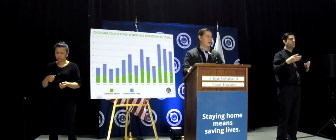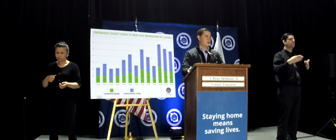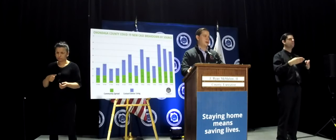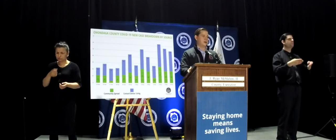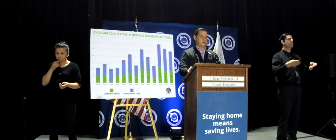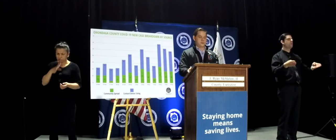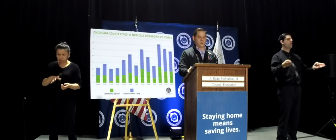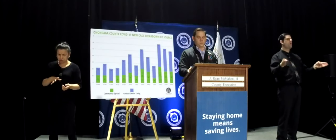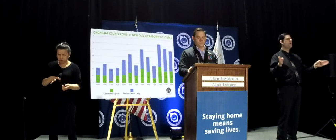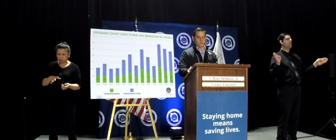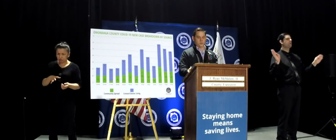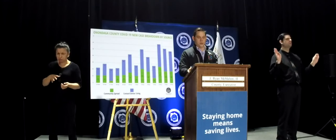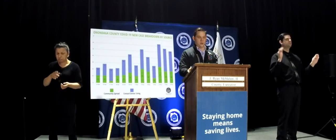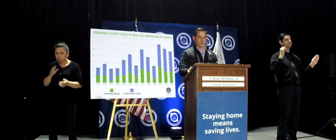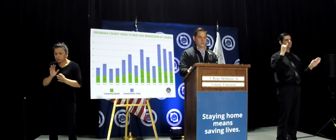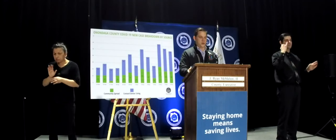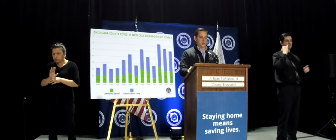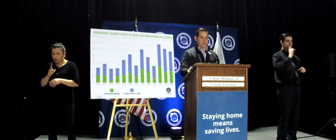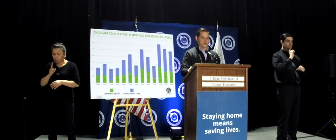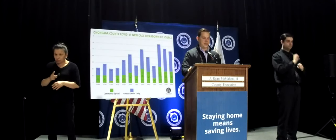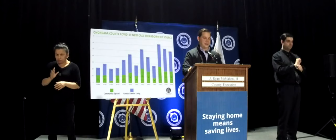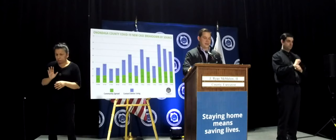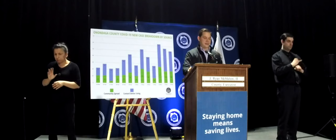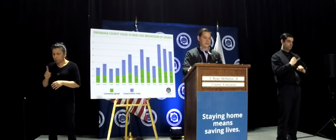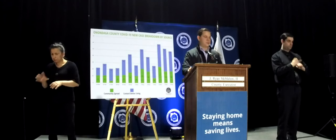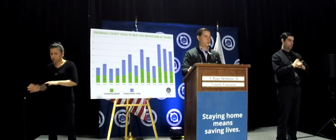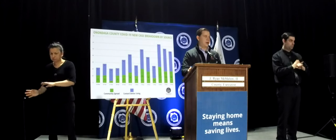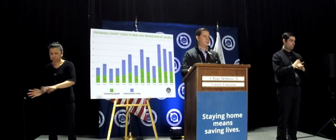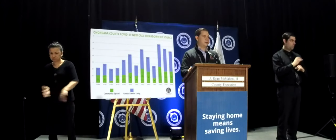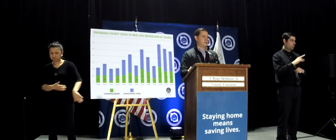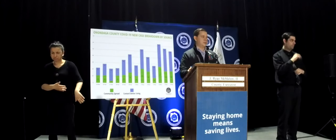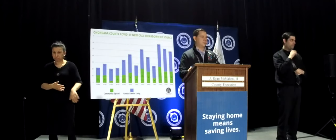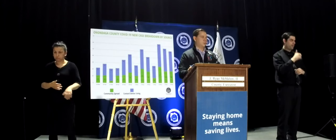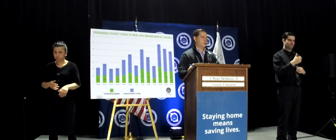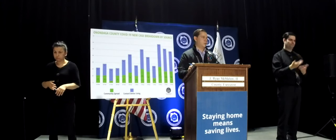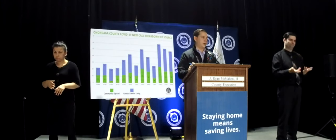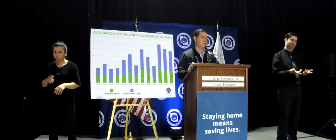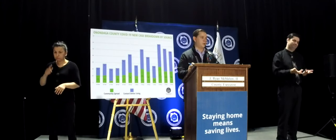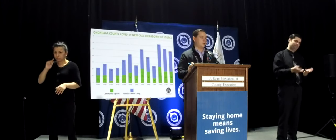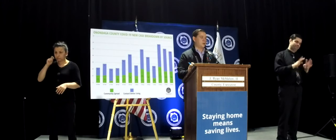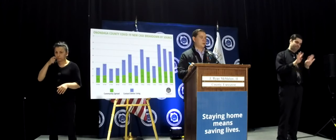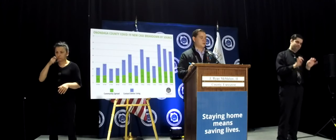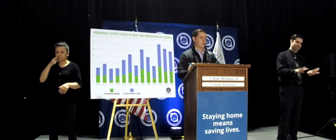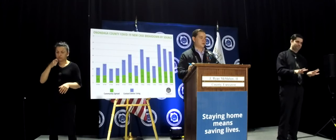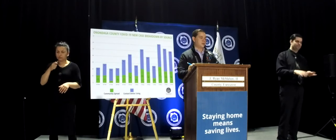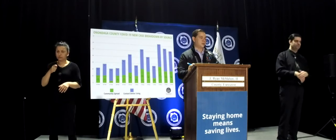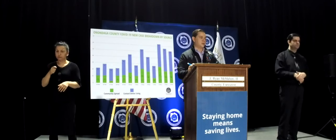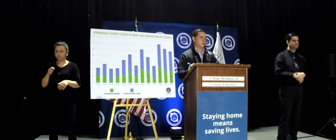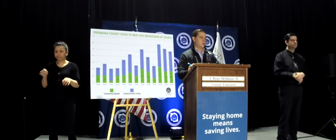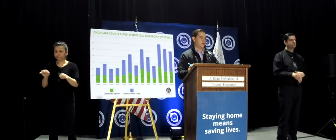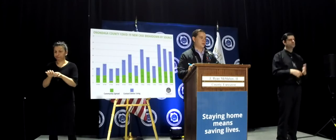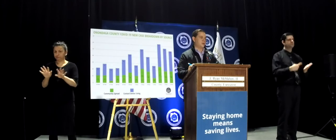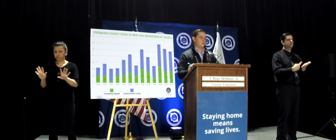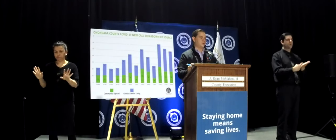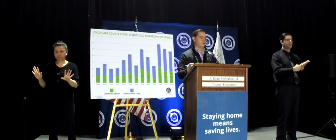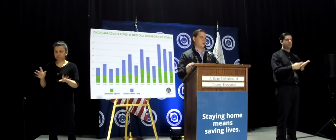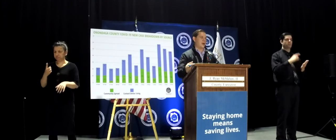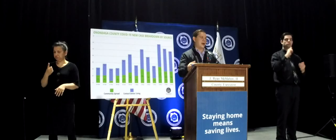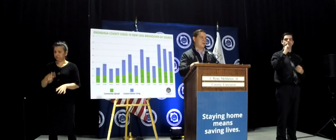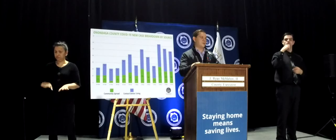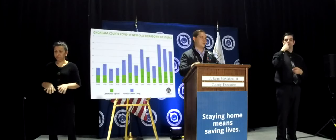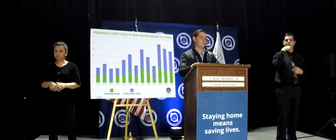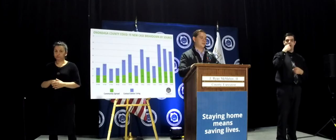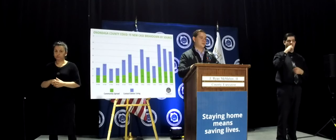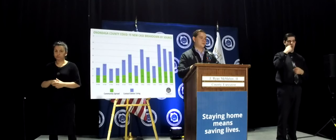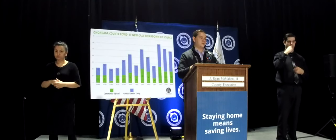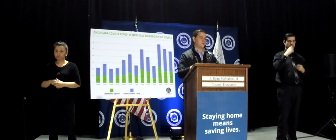not. So we're talking about the diagnostic swab testing when we do that. But certainly, if we don't